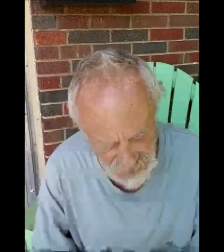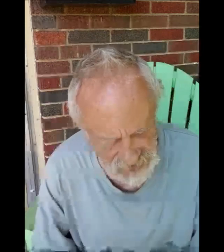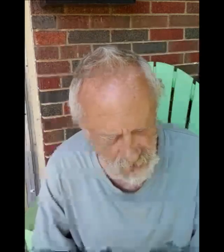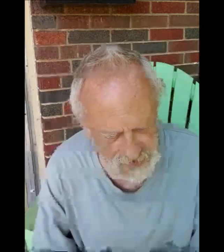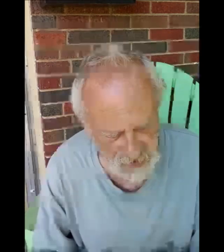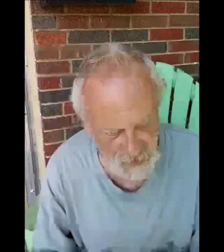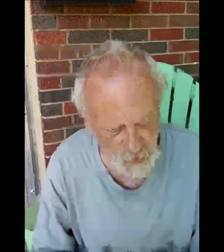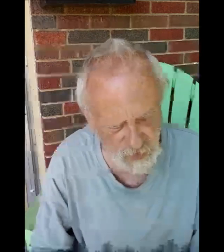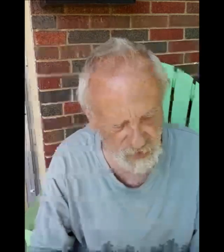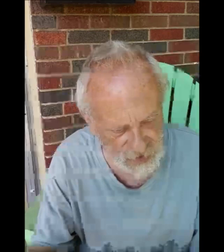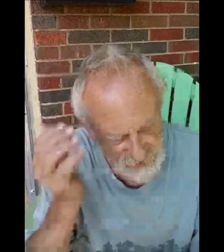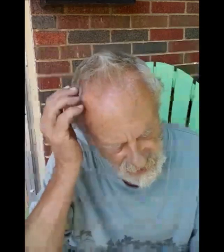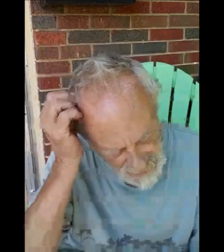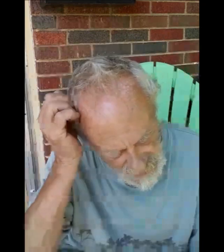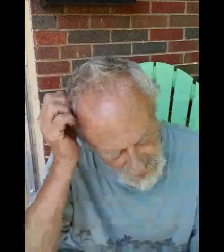just how it's done. Hold your left arm